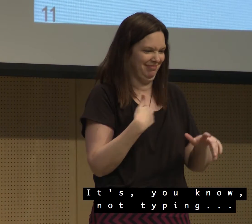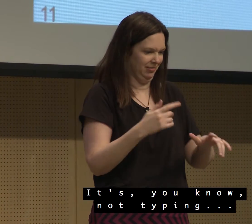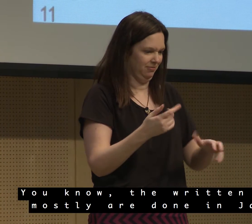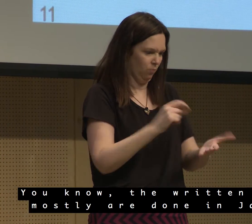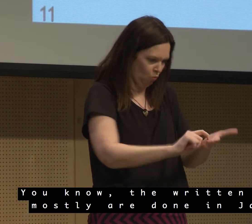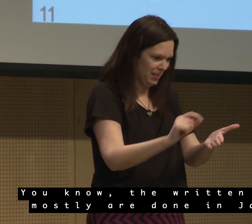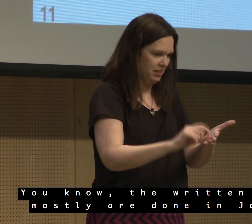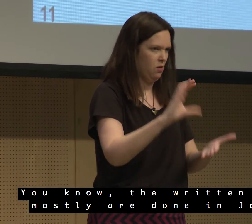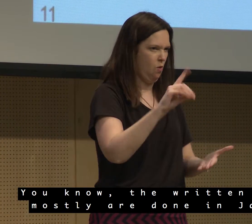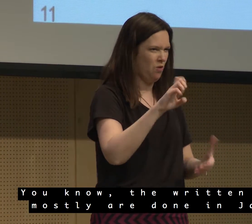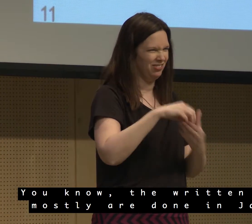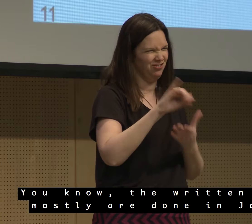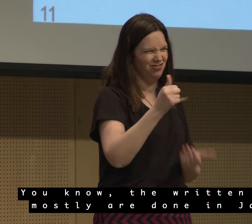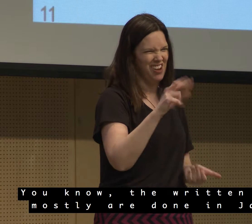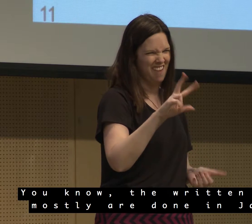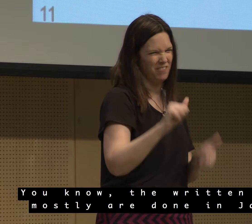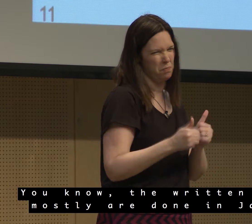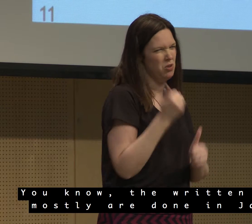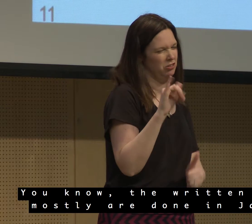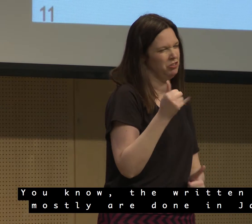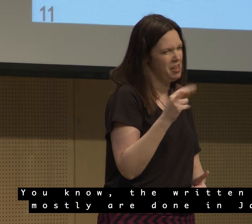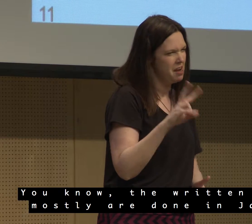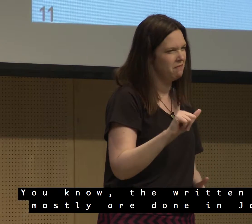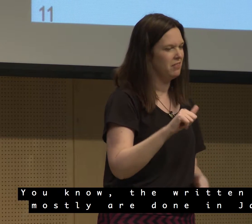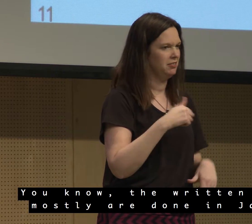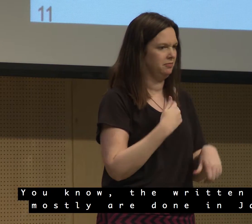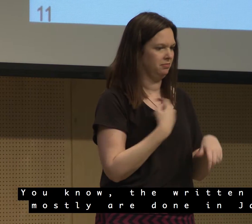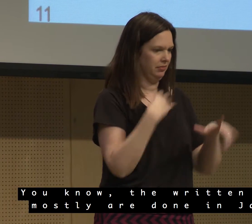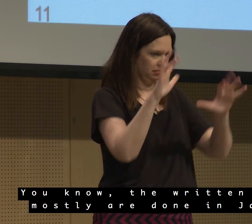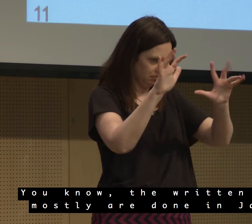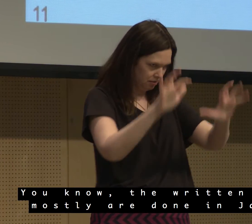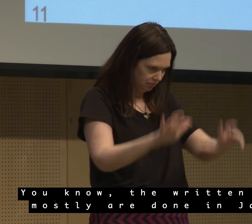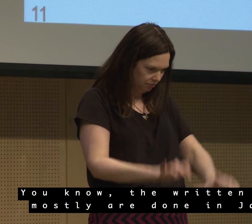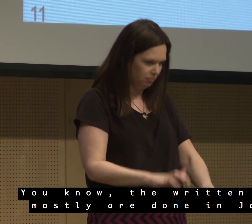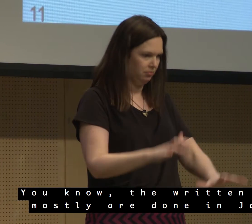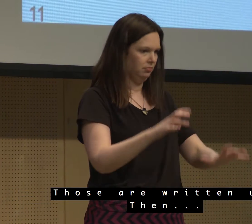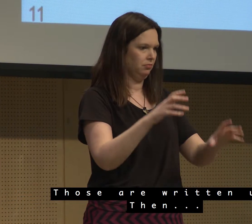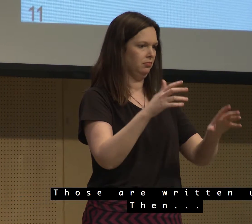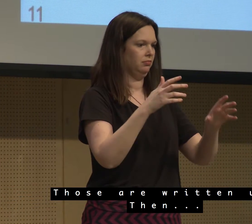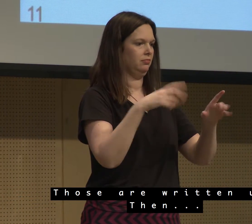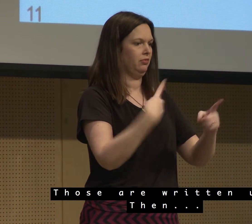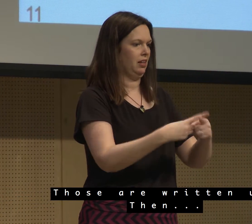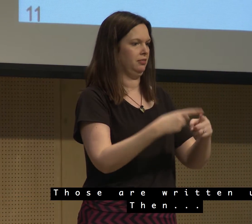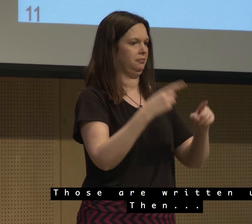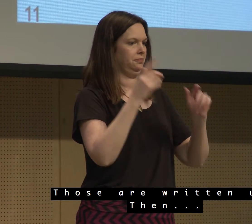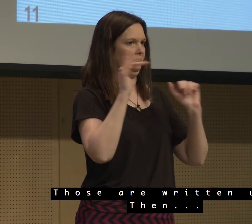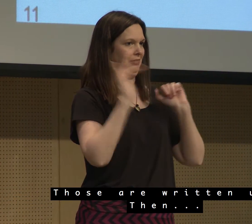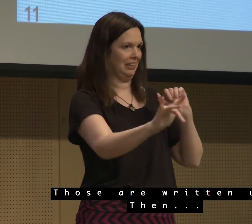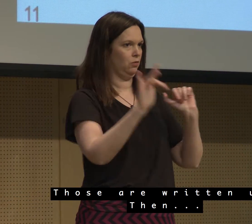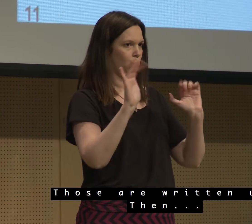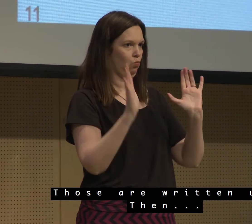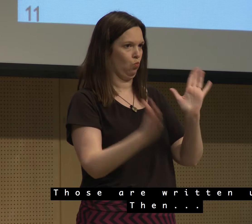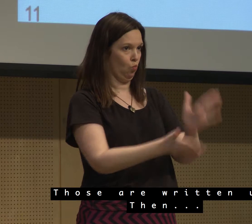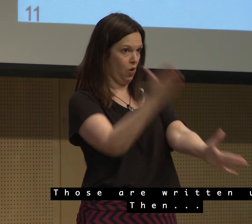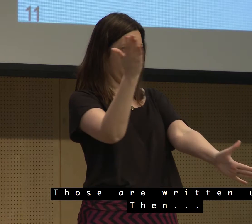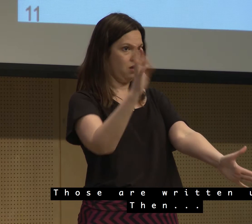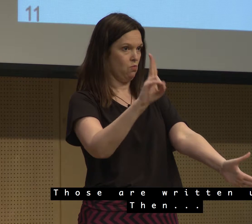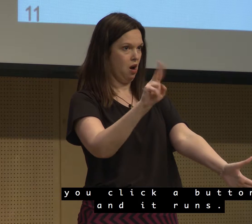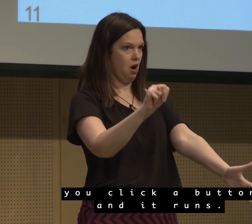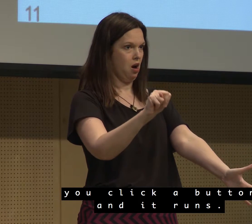typing, the written codes mostly are done in Java. Those are written up, then